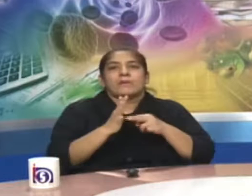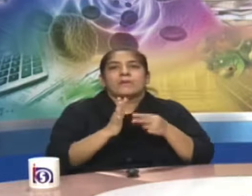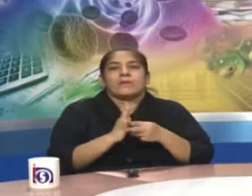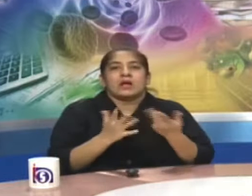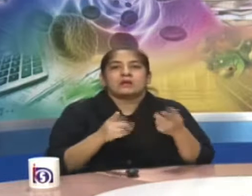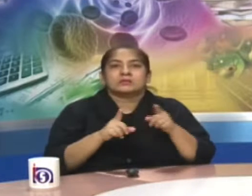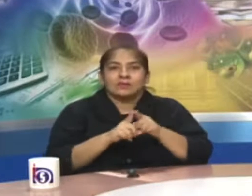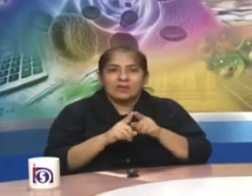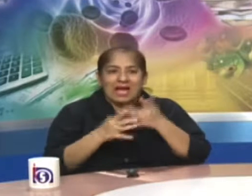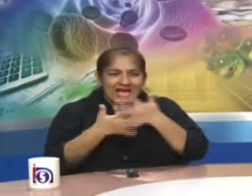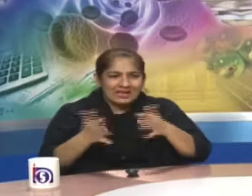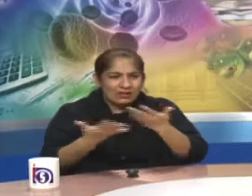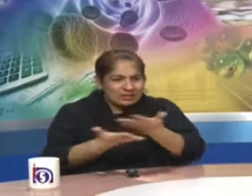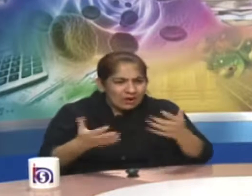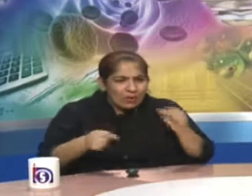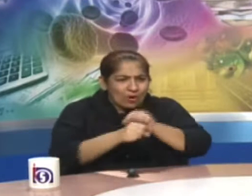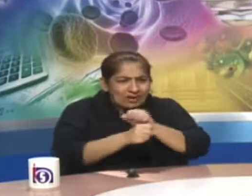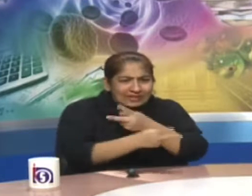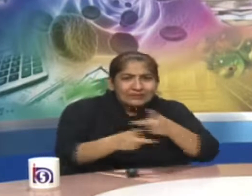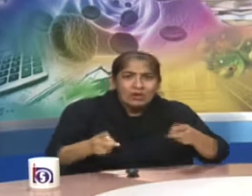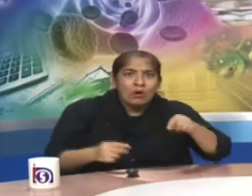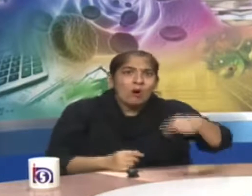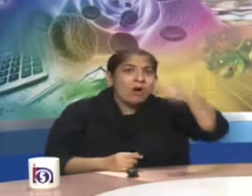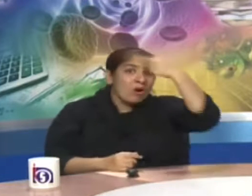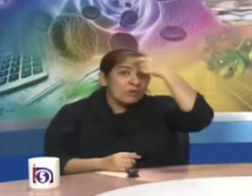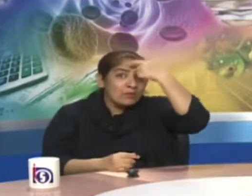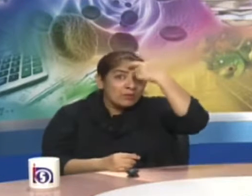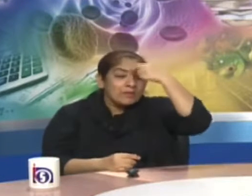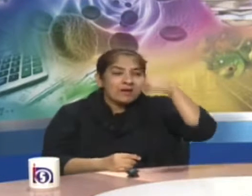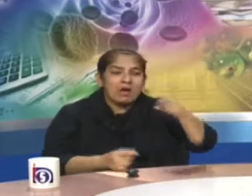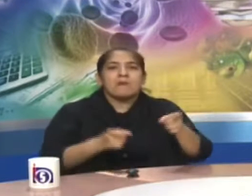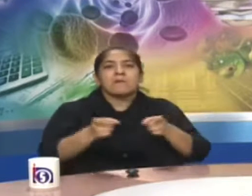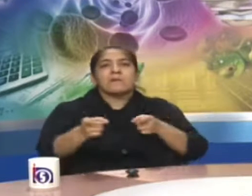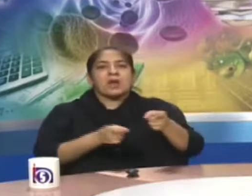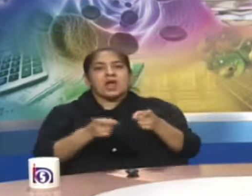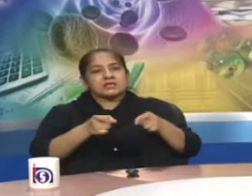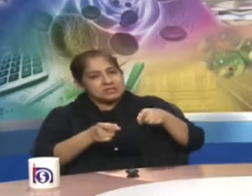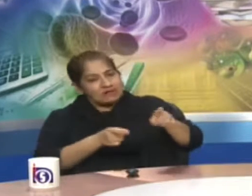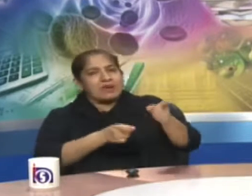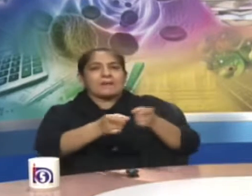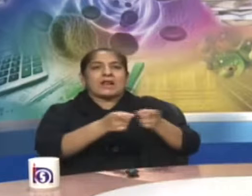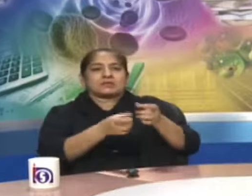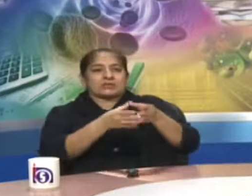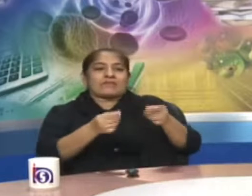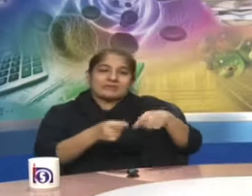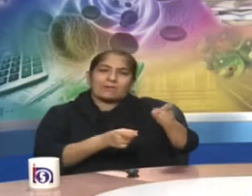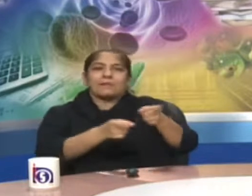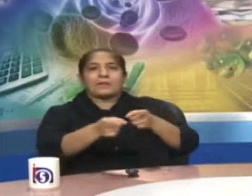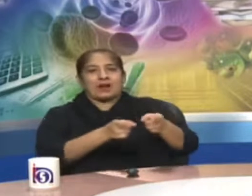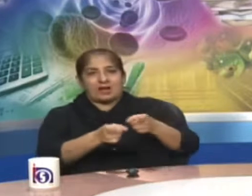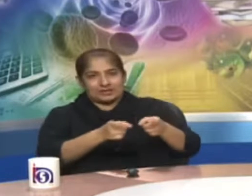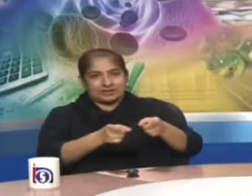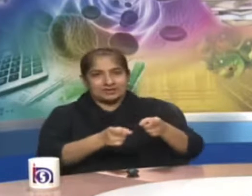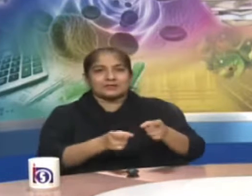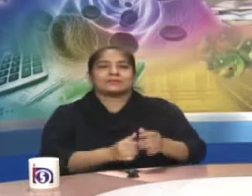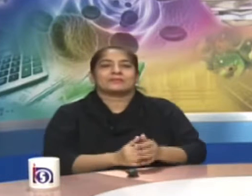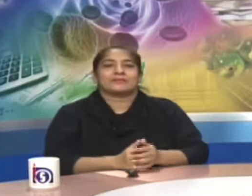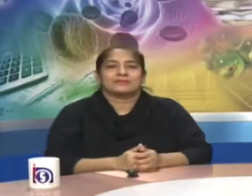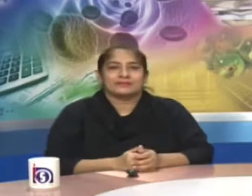And the fourth rule is to handle the problems and